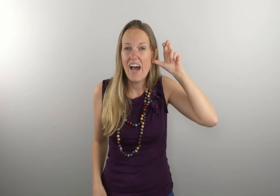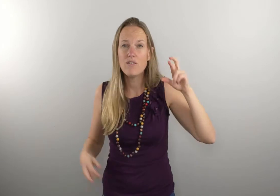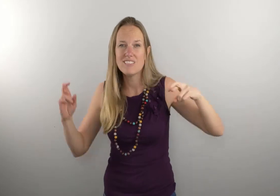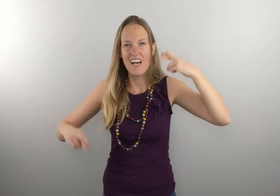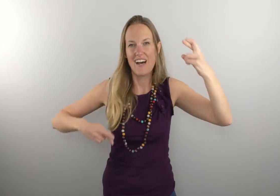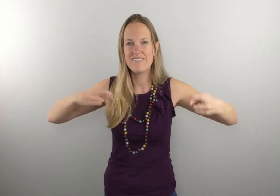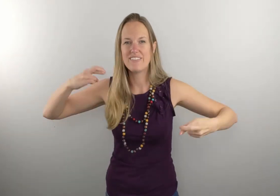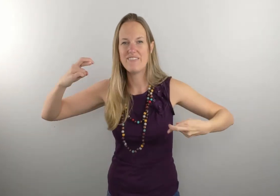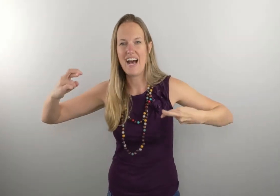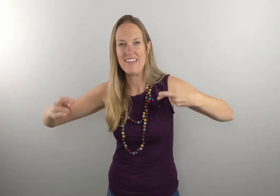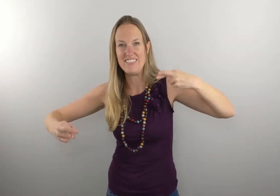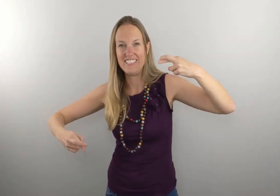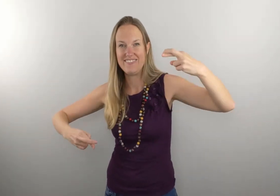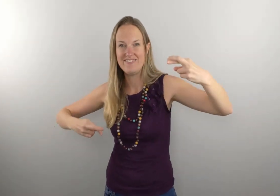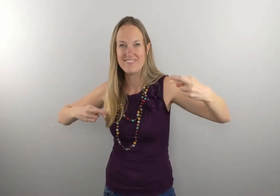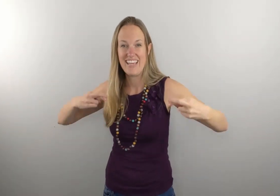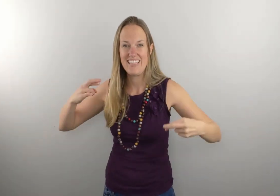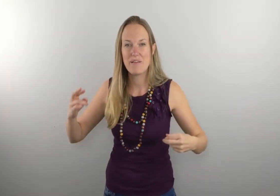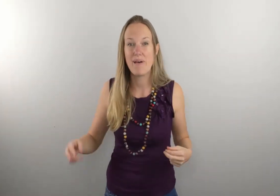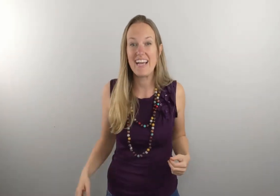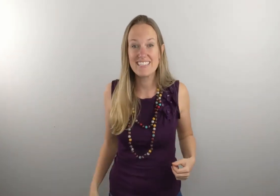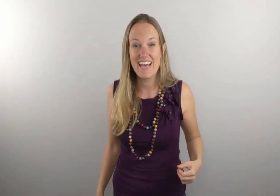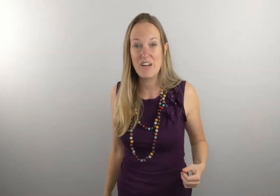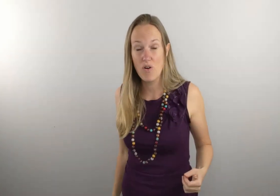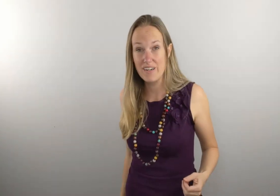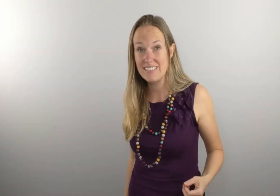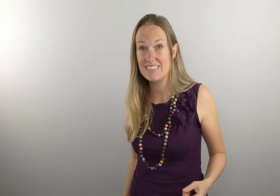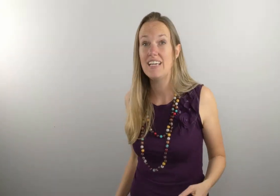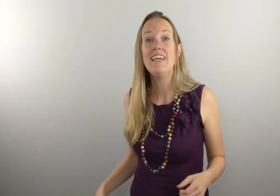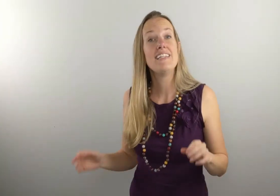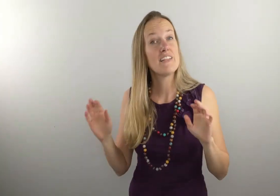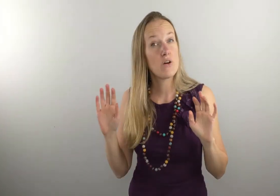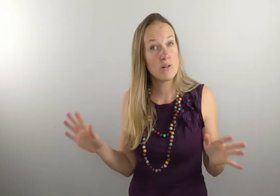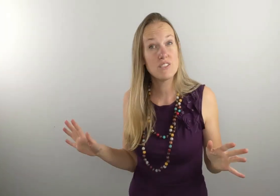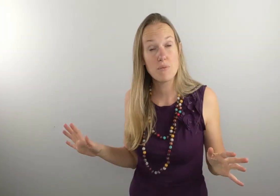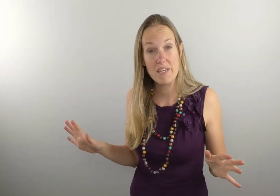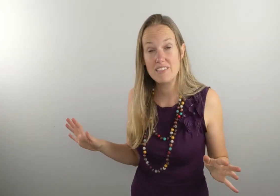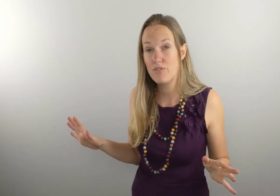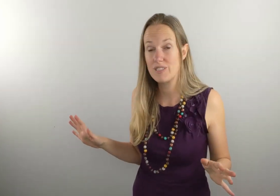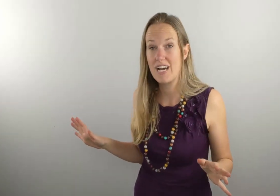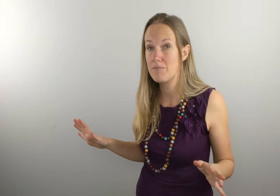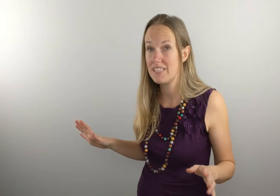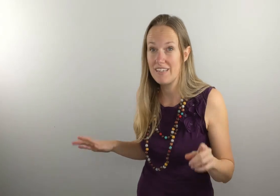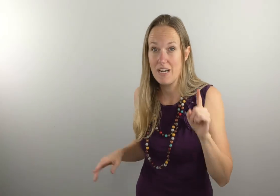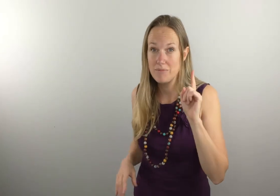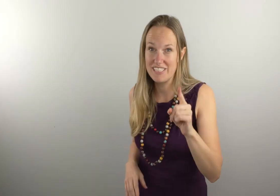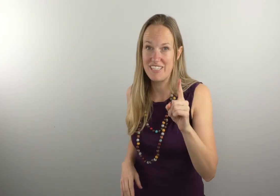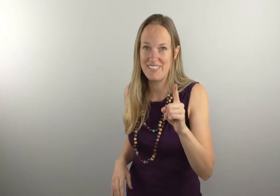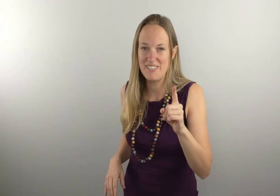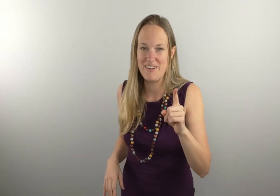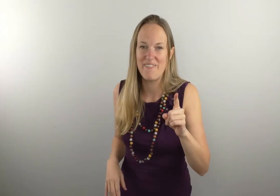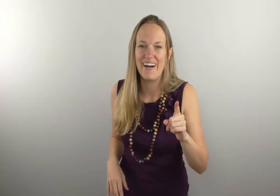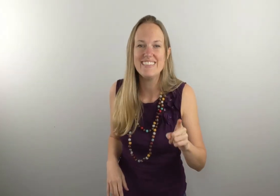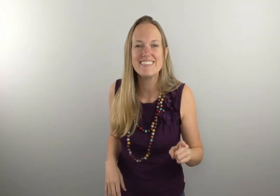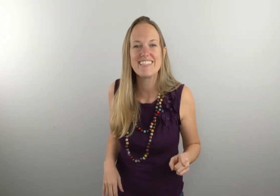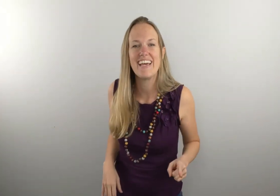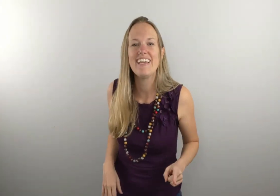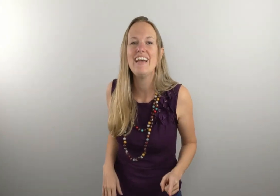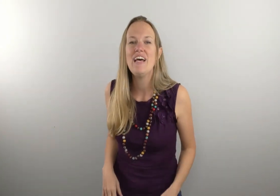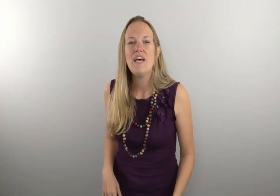sound of revival. And then back to that chorus. Now the chorus repeats 4 times here. I'm just gonna do it once, okay?